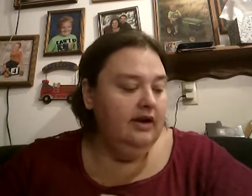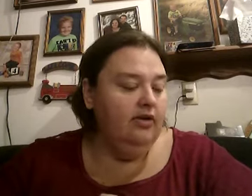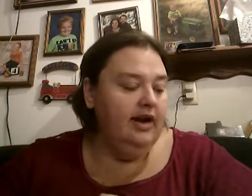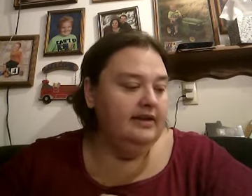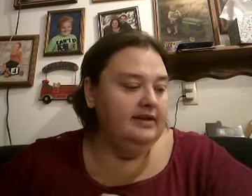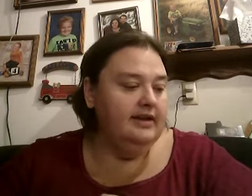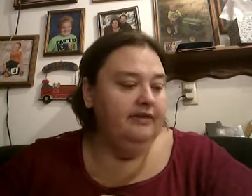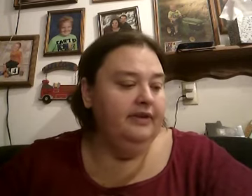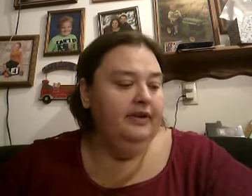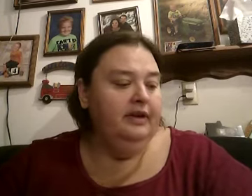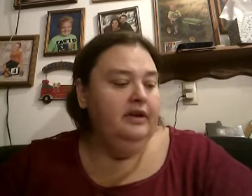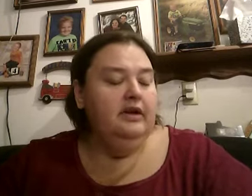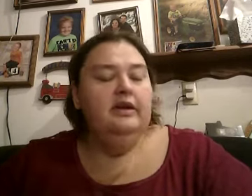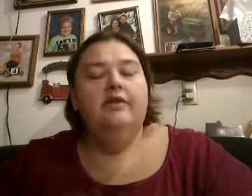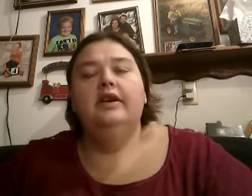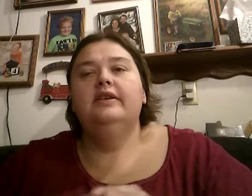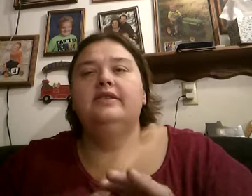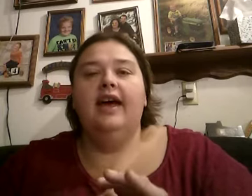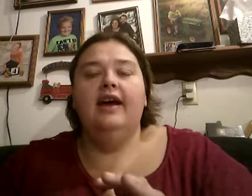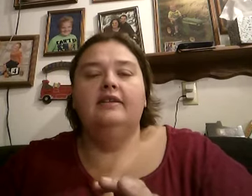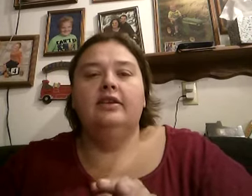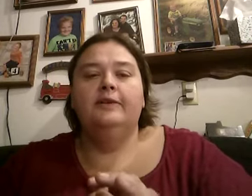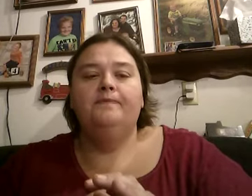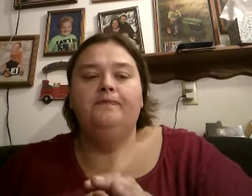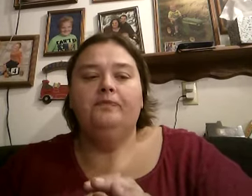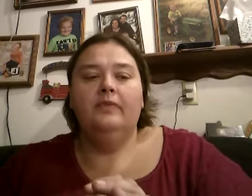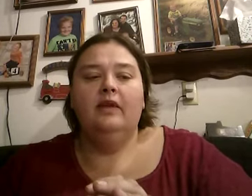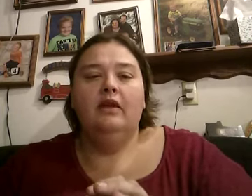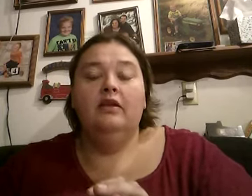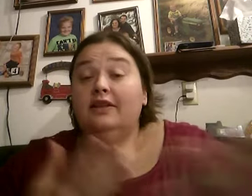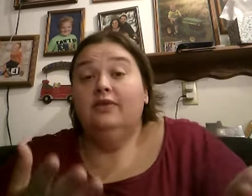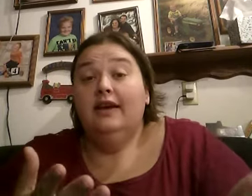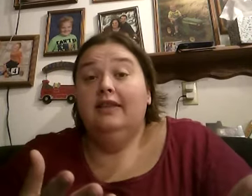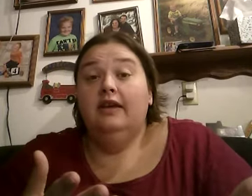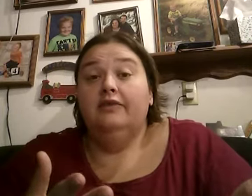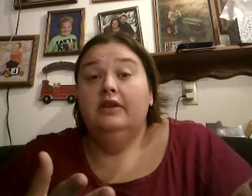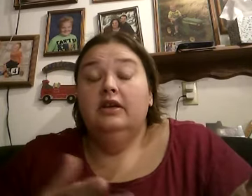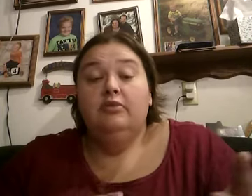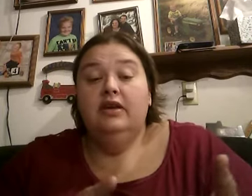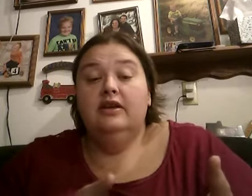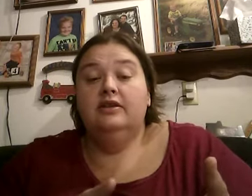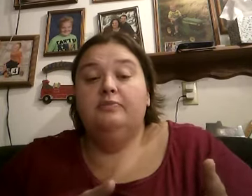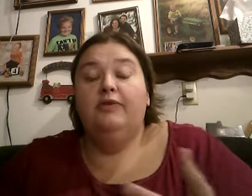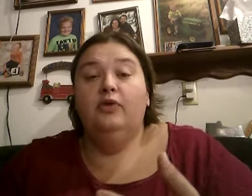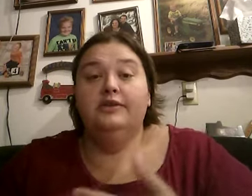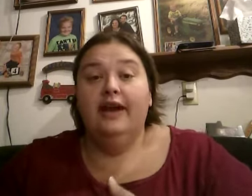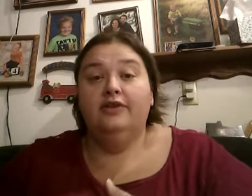okay, guys, that's enough, is that... That's the only thing I can think of. Because before Zach took over